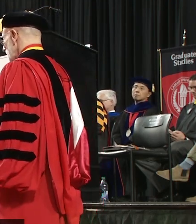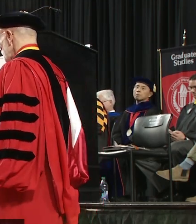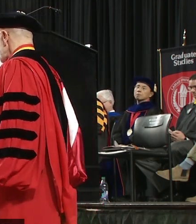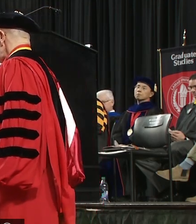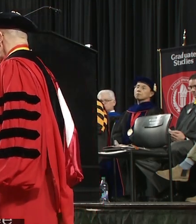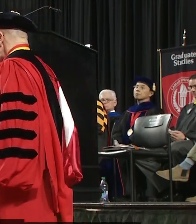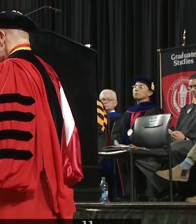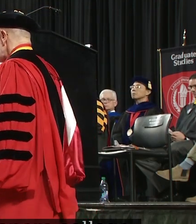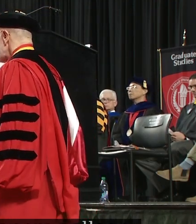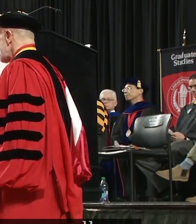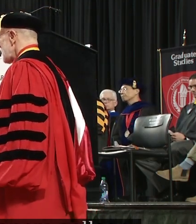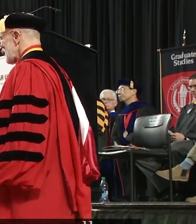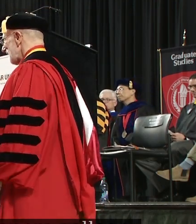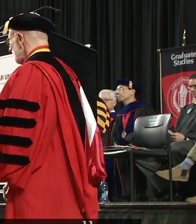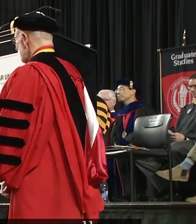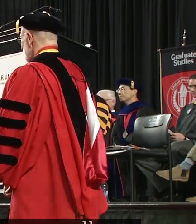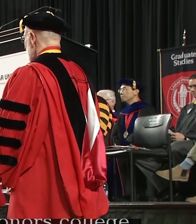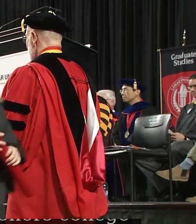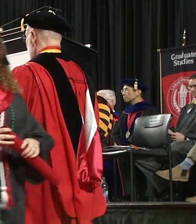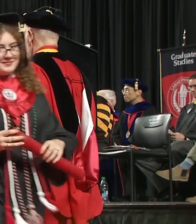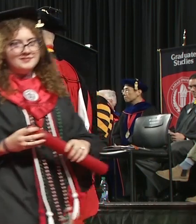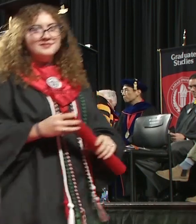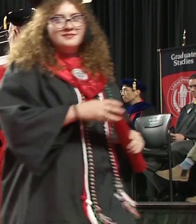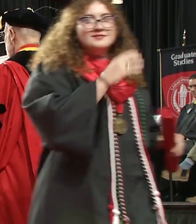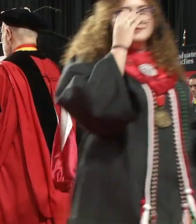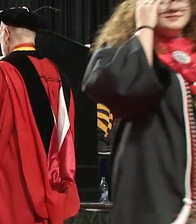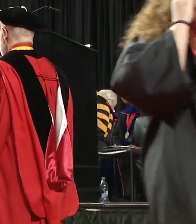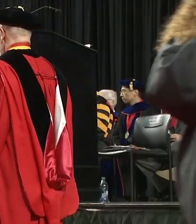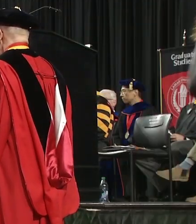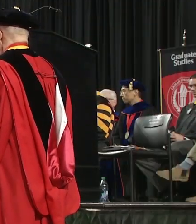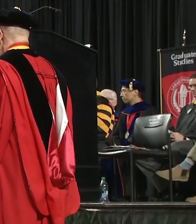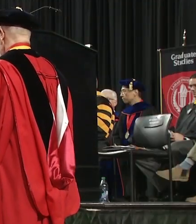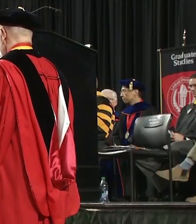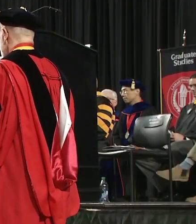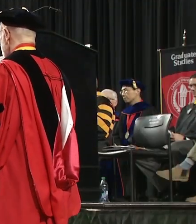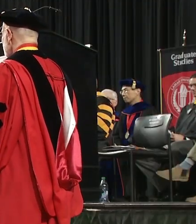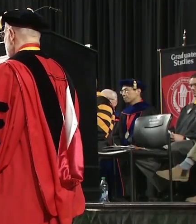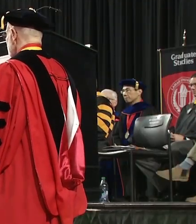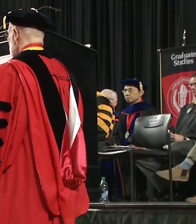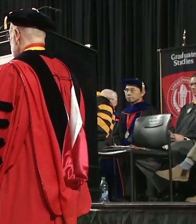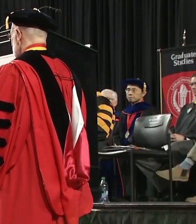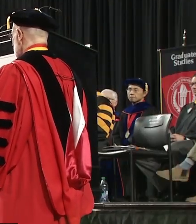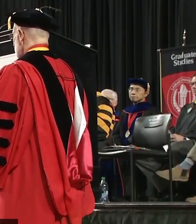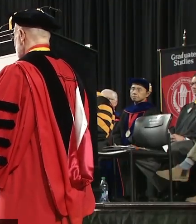Sabrina Tam Duong, cum laude.